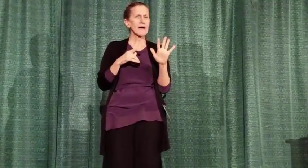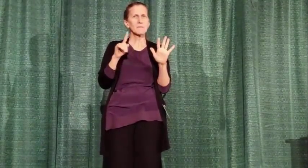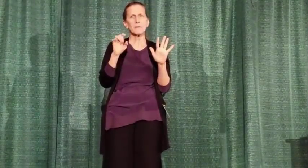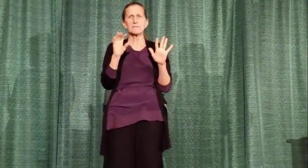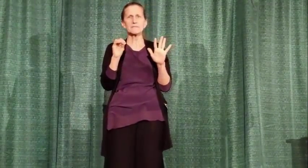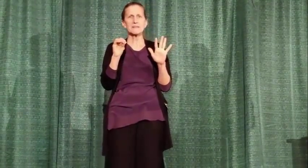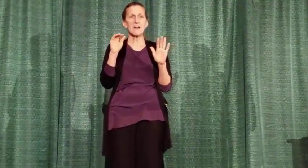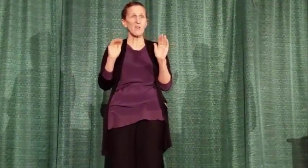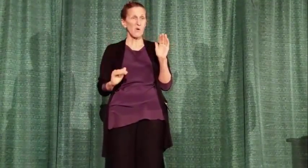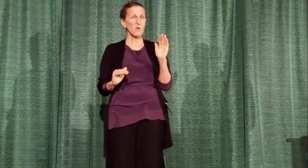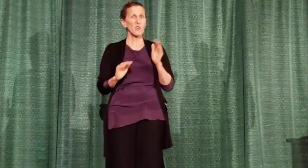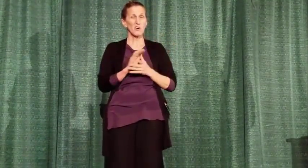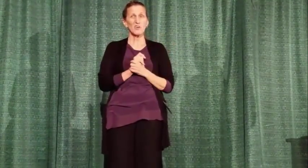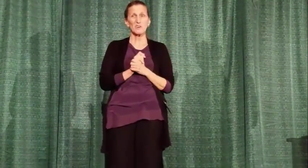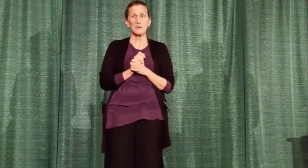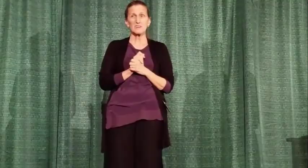much lower.